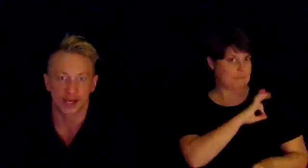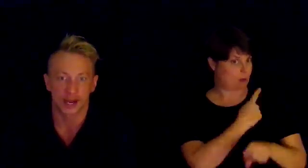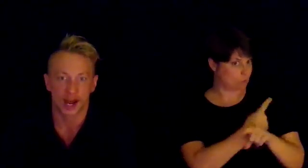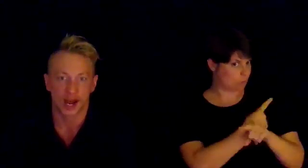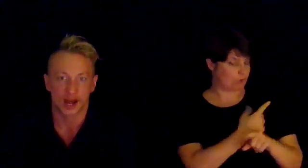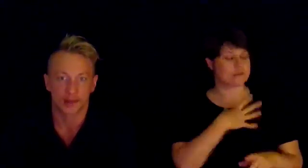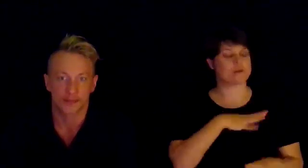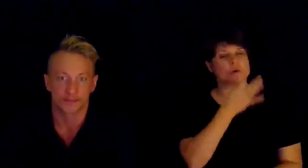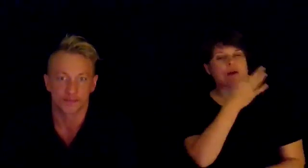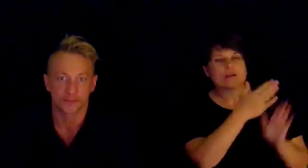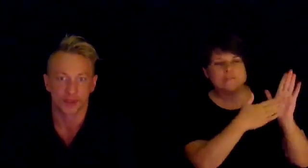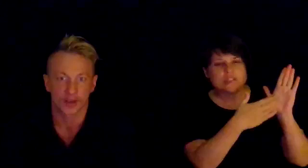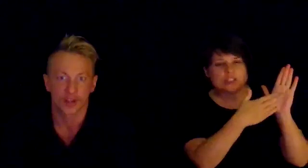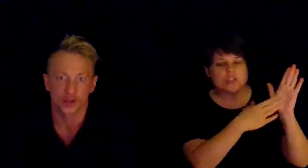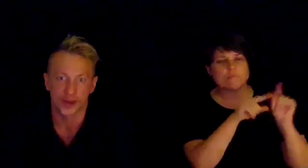talking about